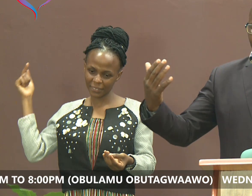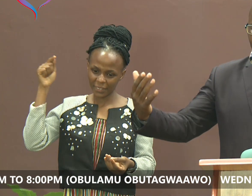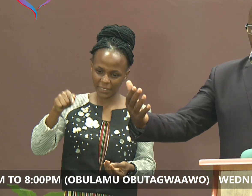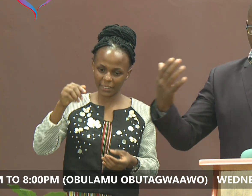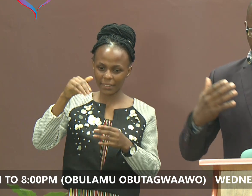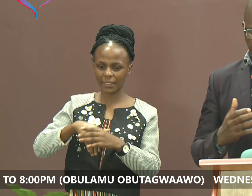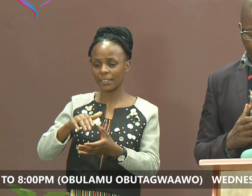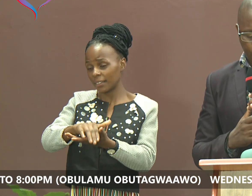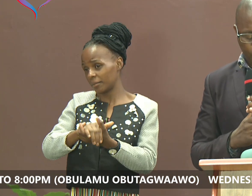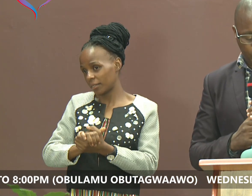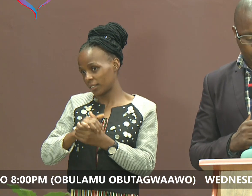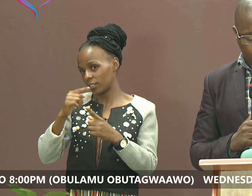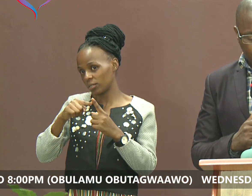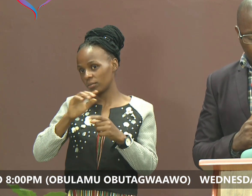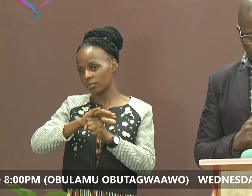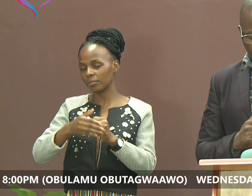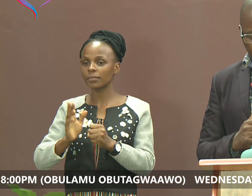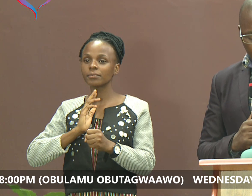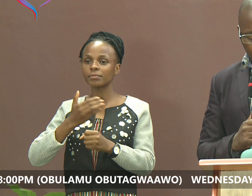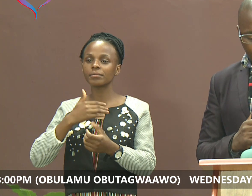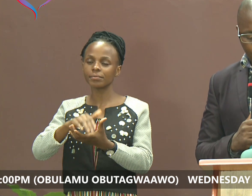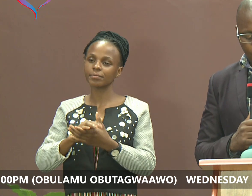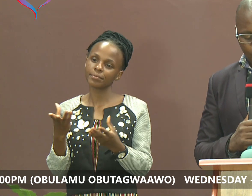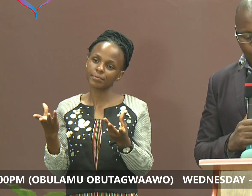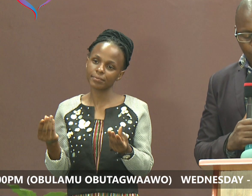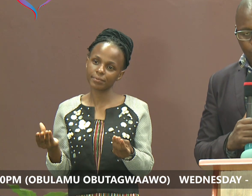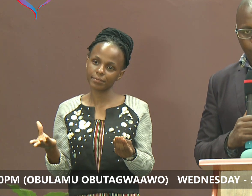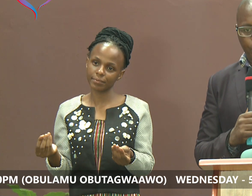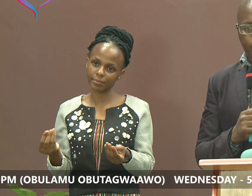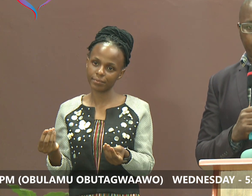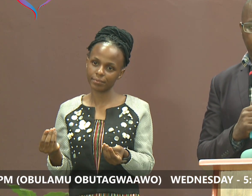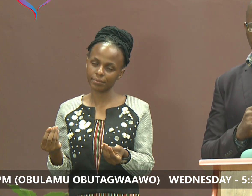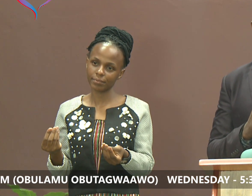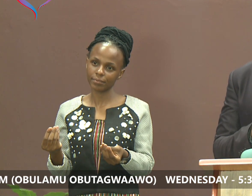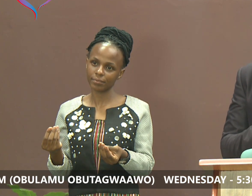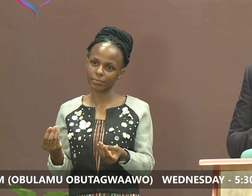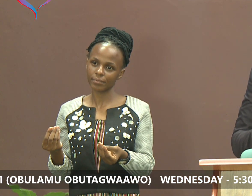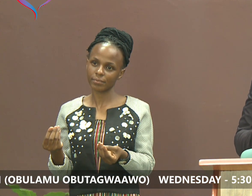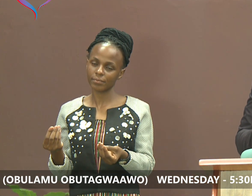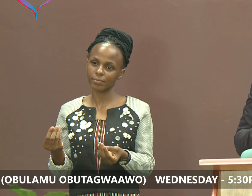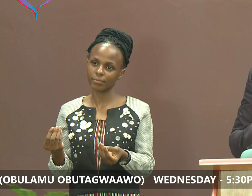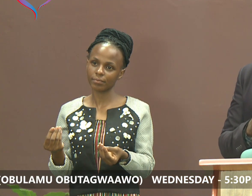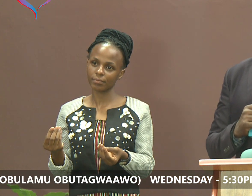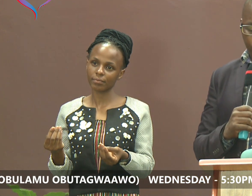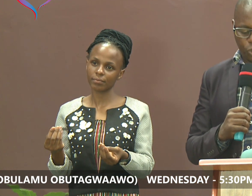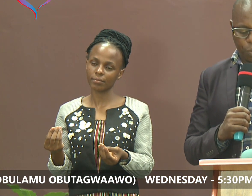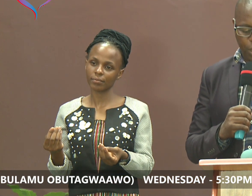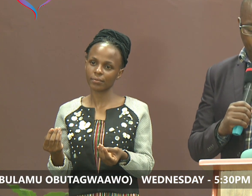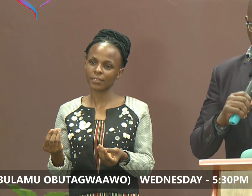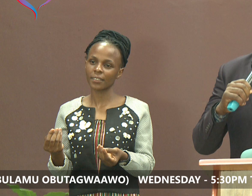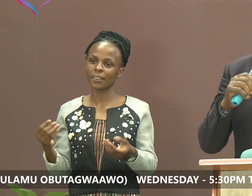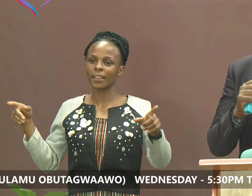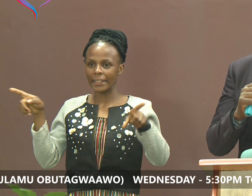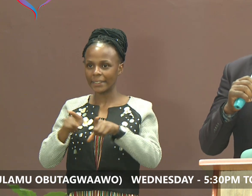marriage simple. So chajja mu bufumbo okubufuula obwangu. But again, let me also talk about social